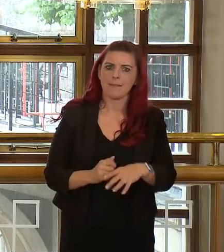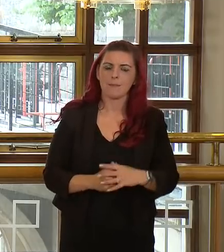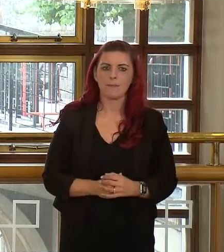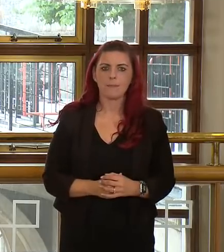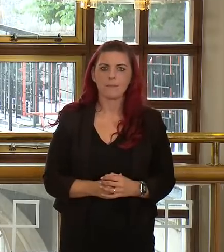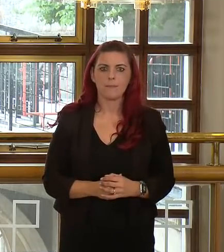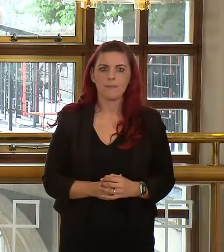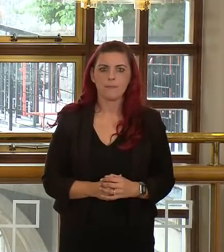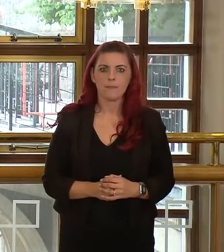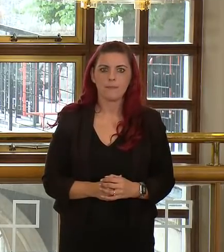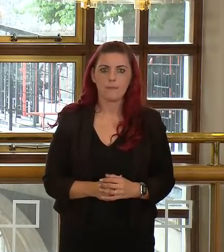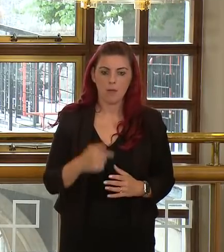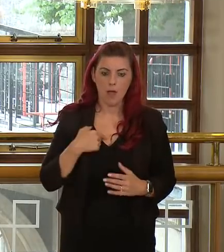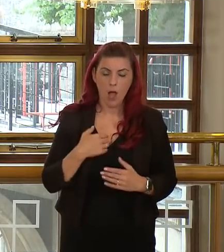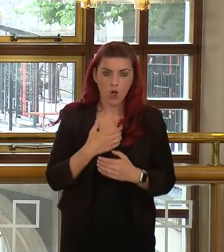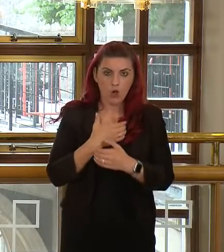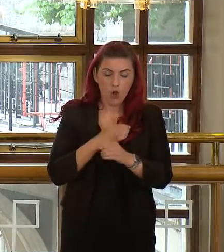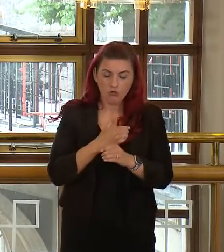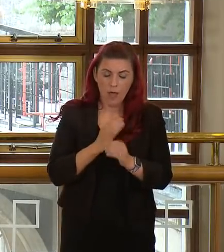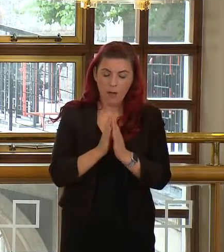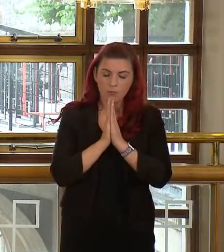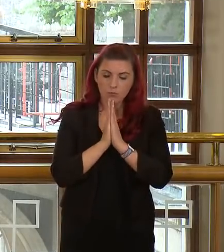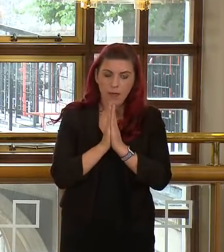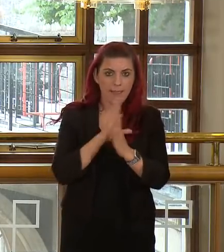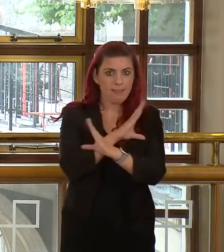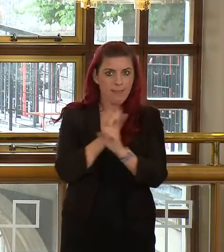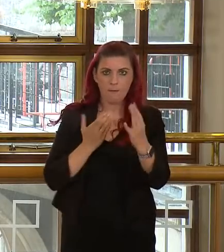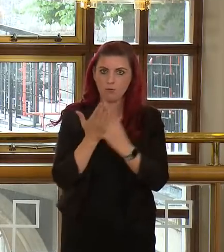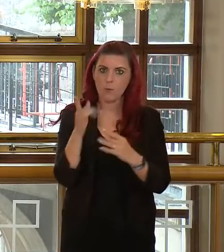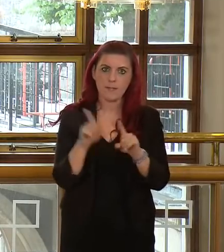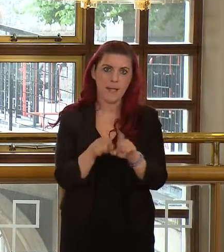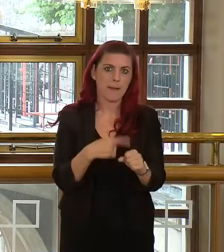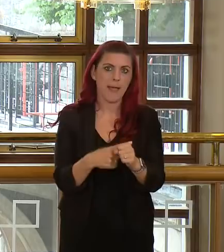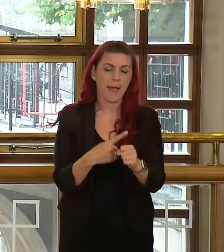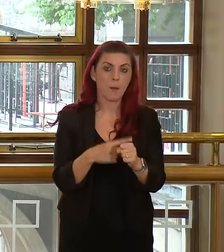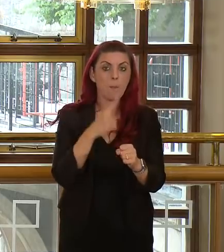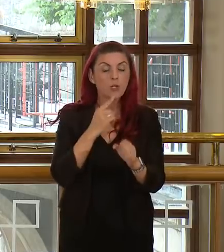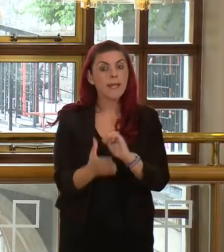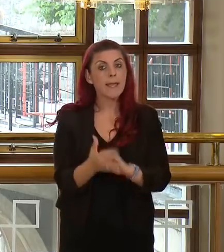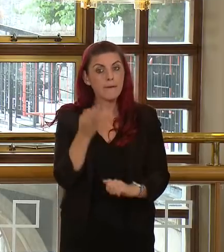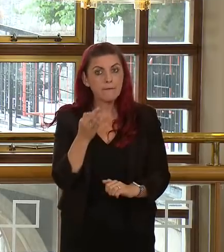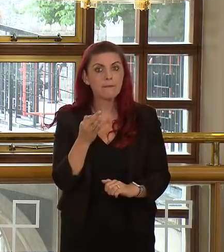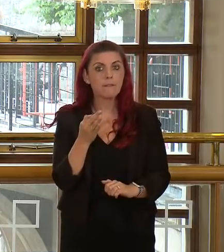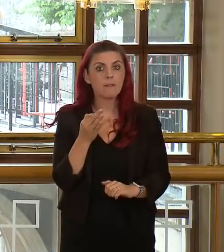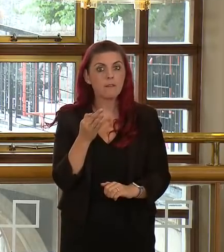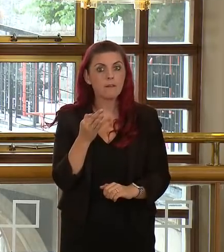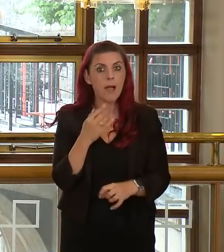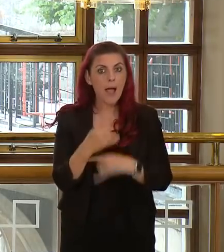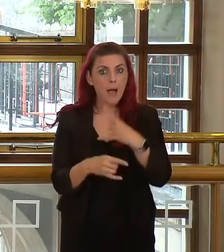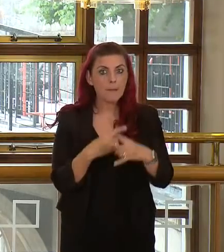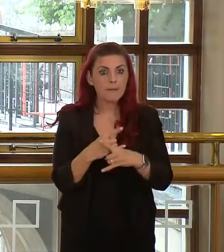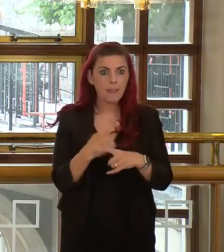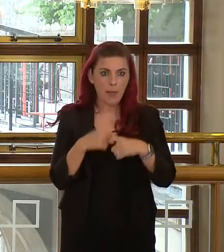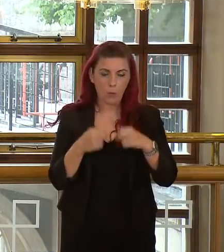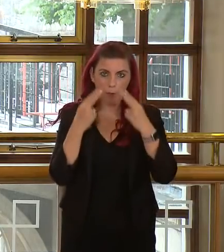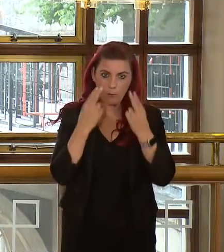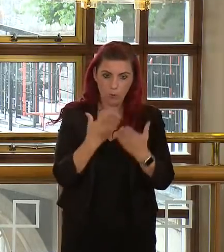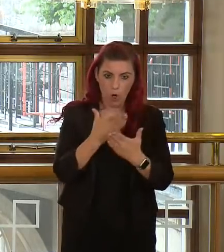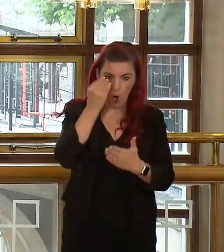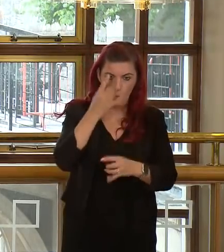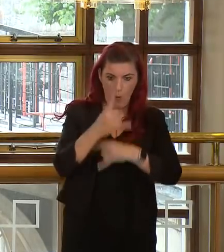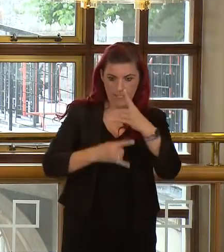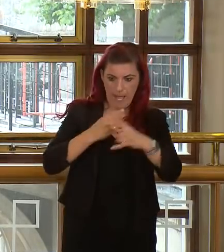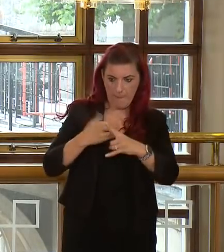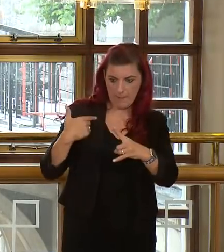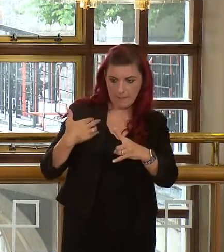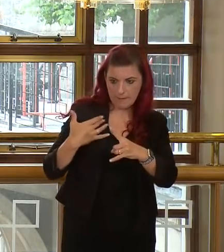I pray that our country never has to go through something like this again, but if we do, we need to learn the lessons, learn